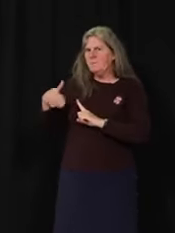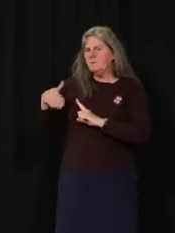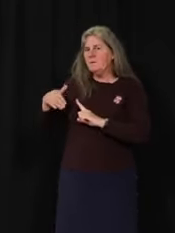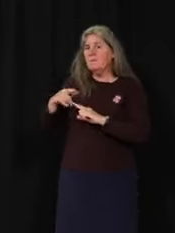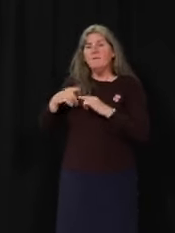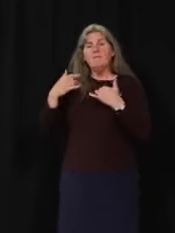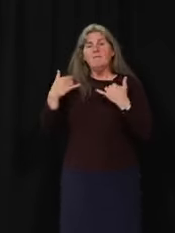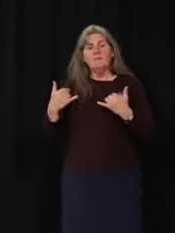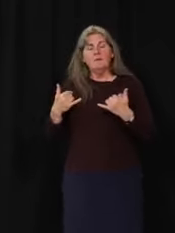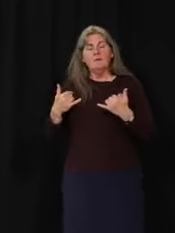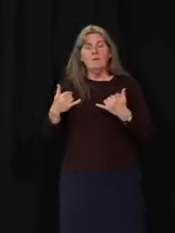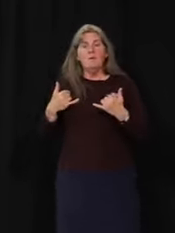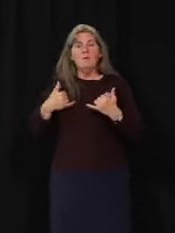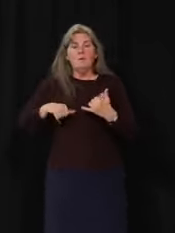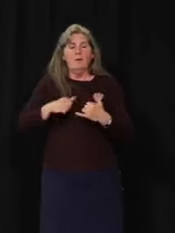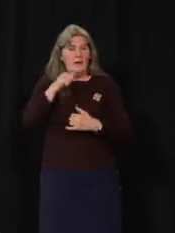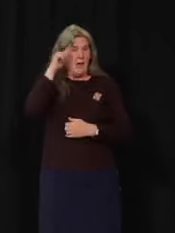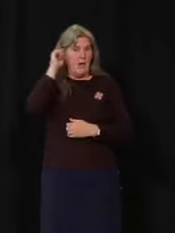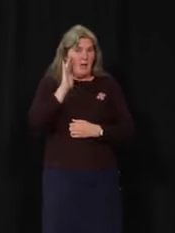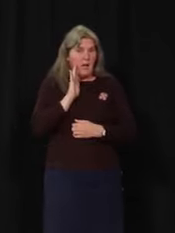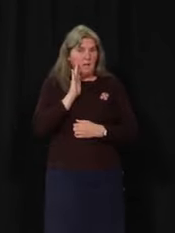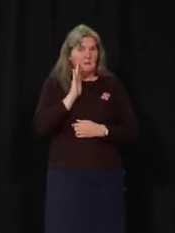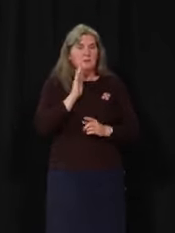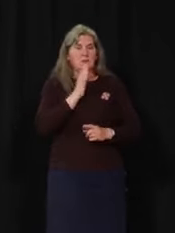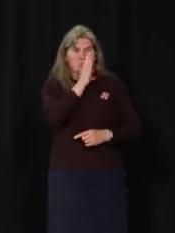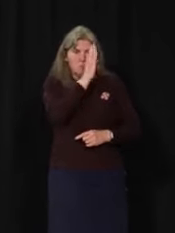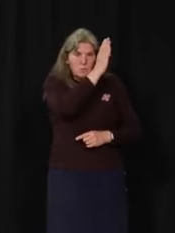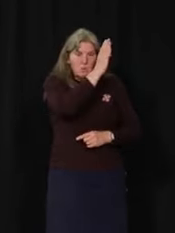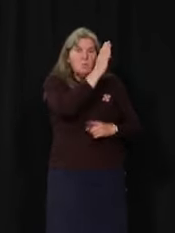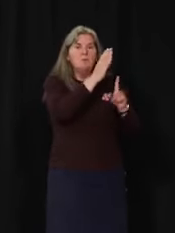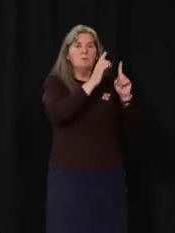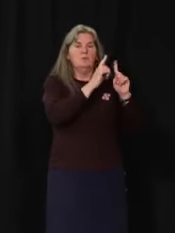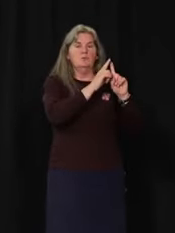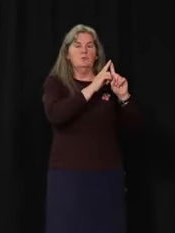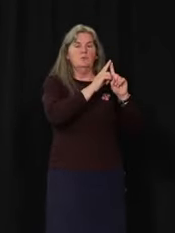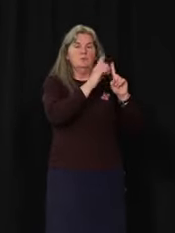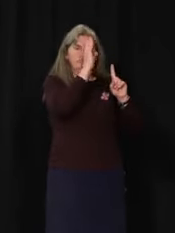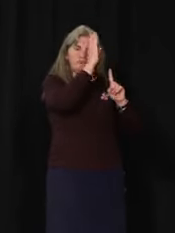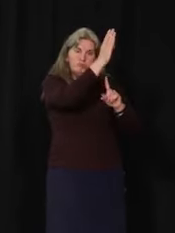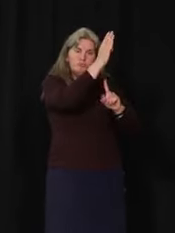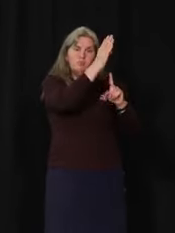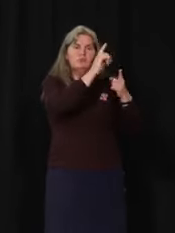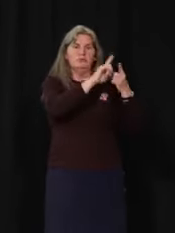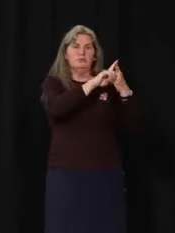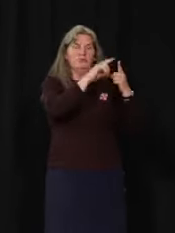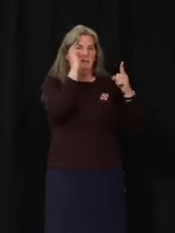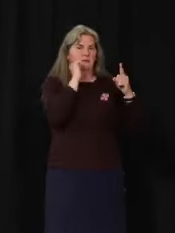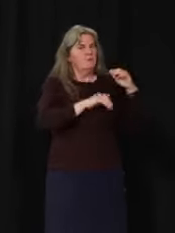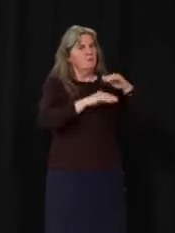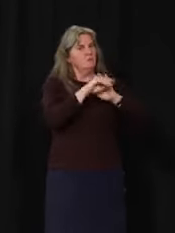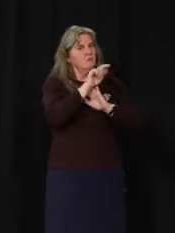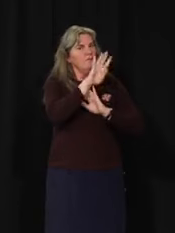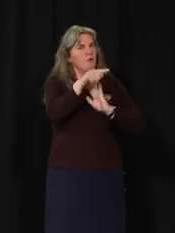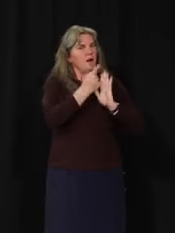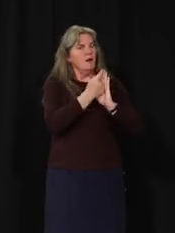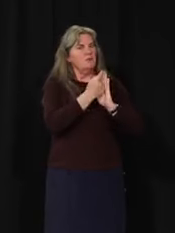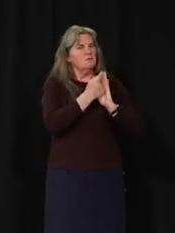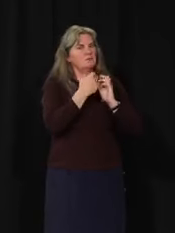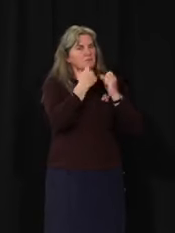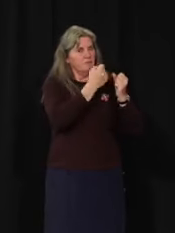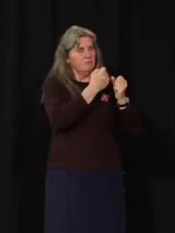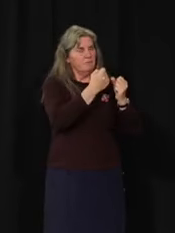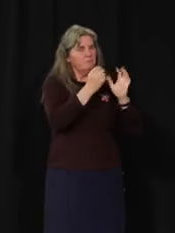now, our provision is Alaskans traveling through are to travel directly through, and they have 24 hours.